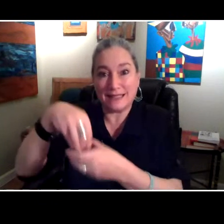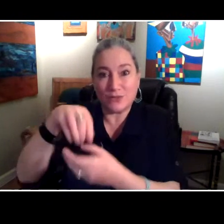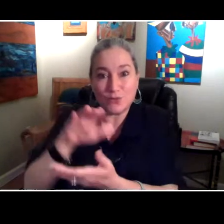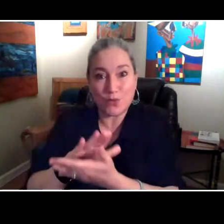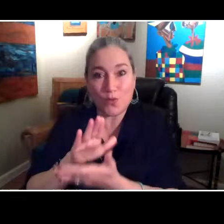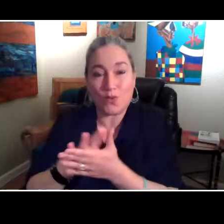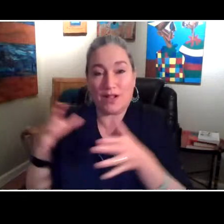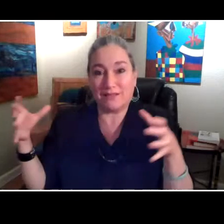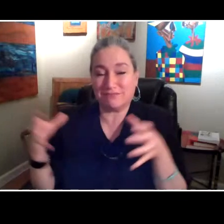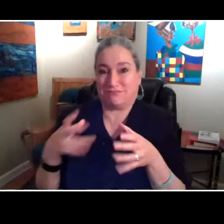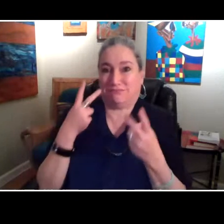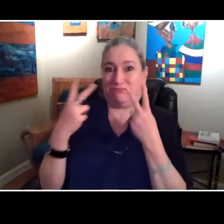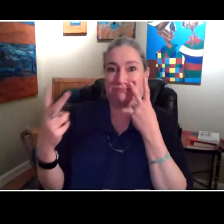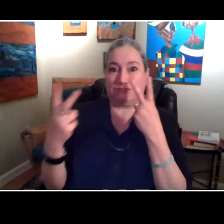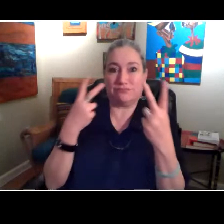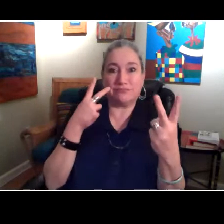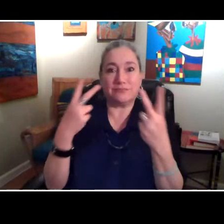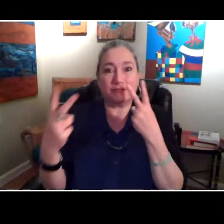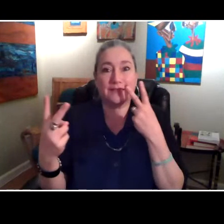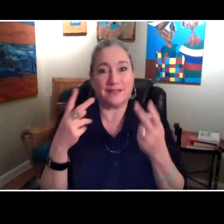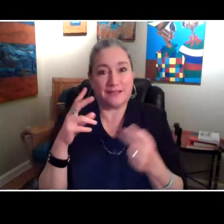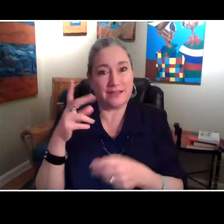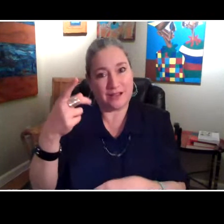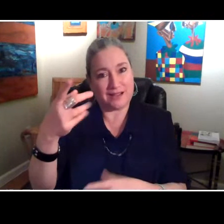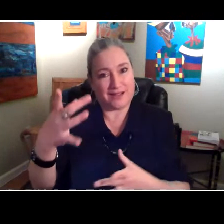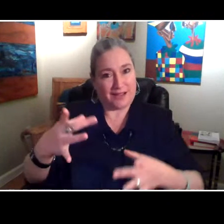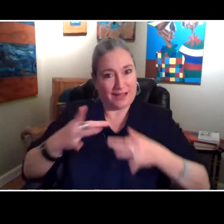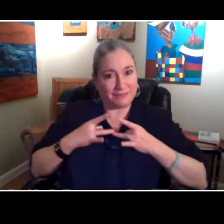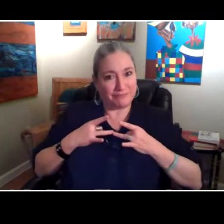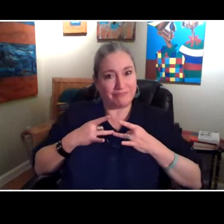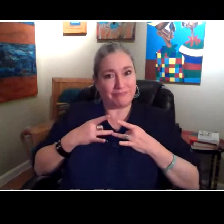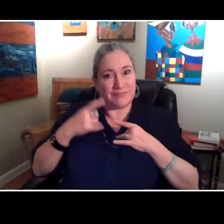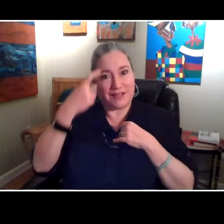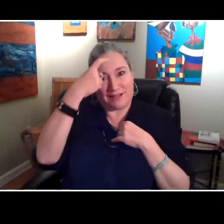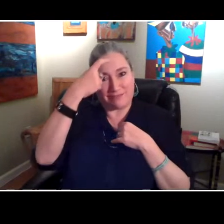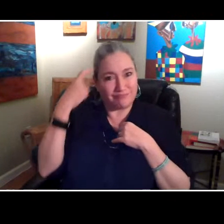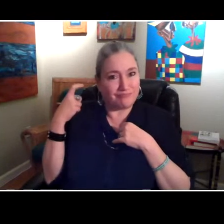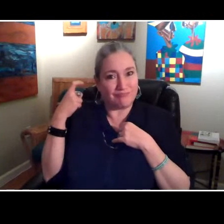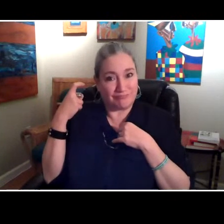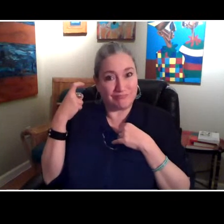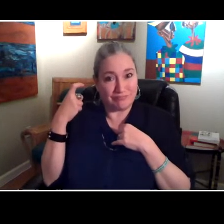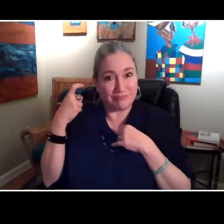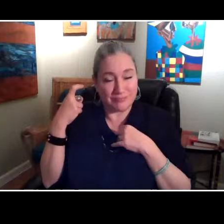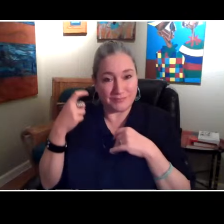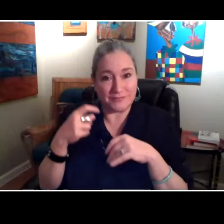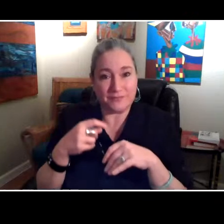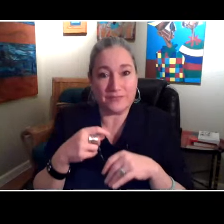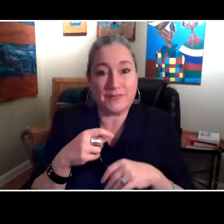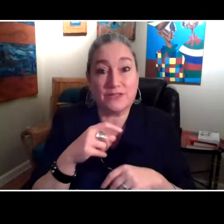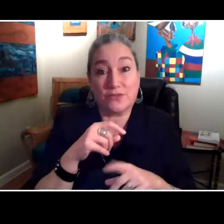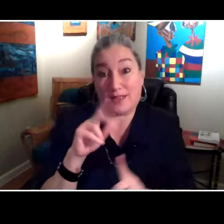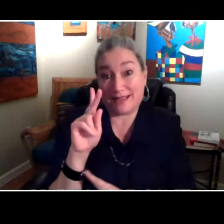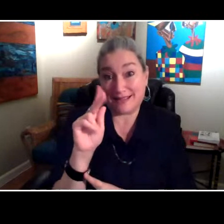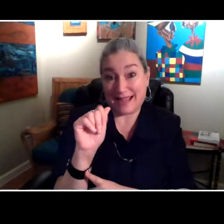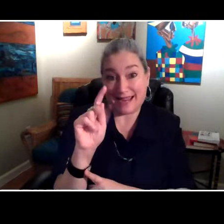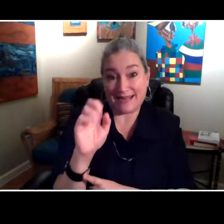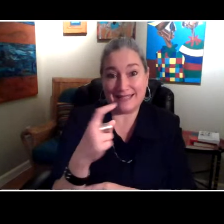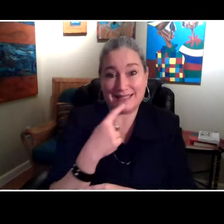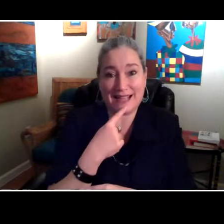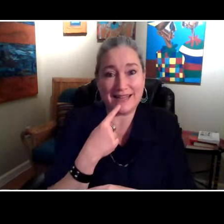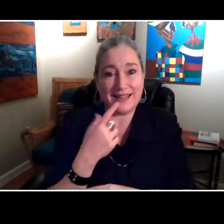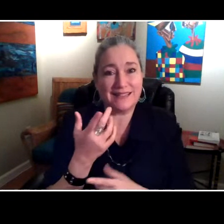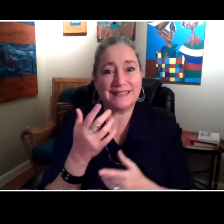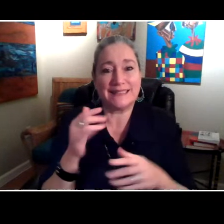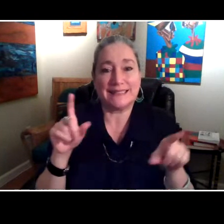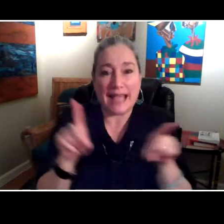families, and they talk about this concept of vicarious trauma, seeing their friends in school, seeing other people who went through this experience and